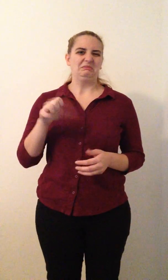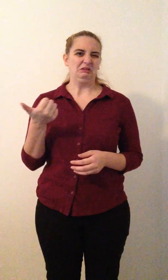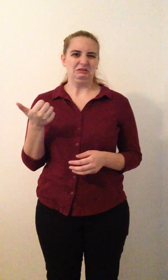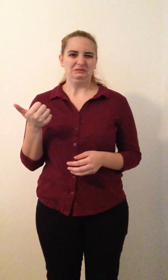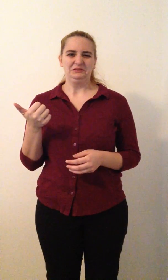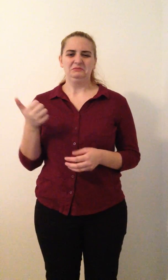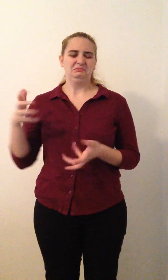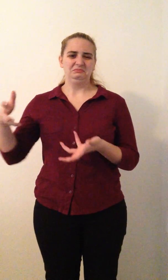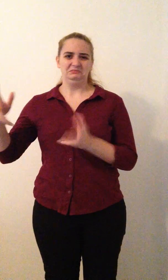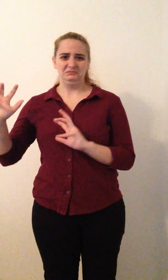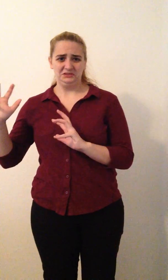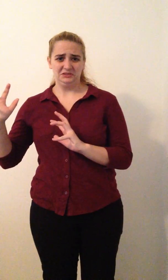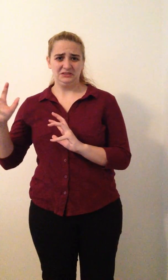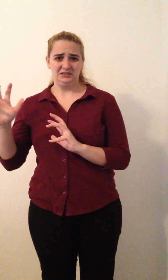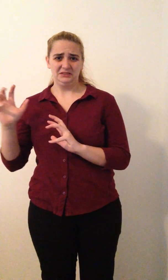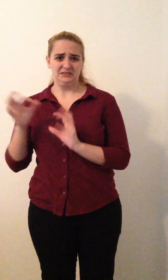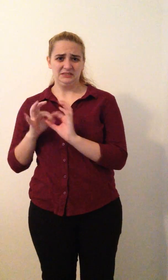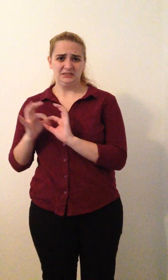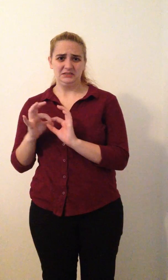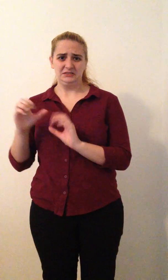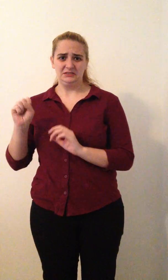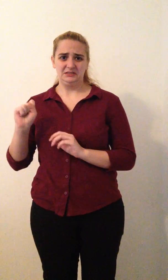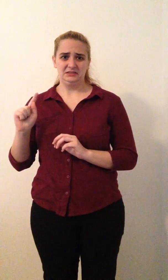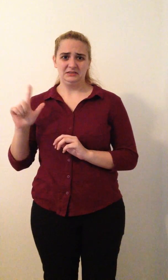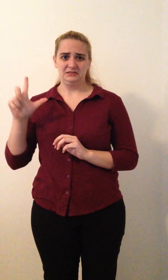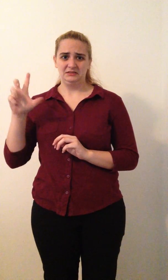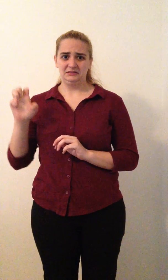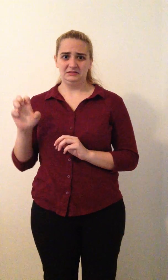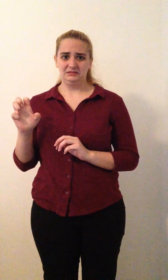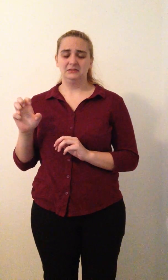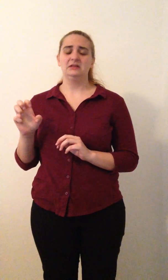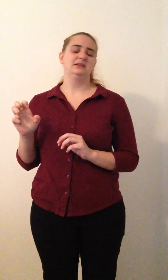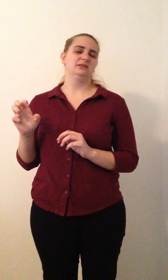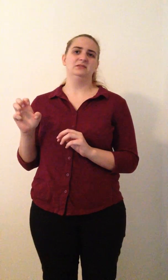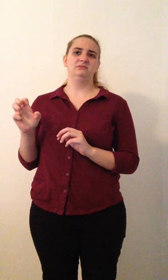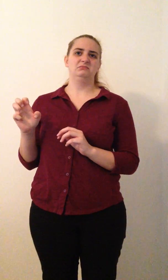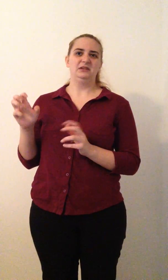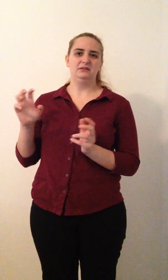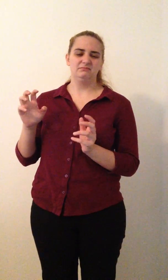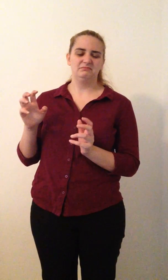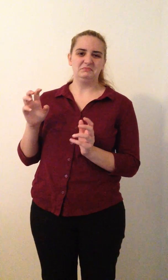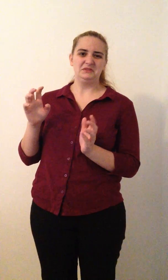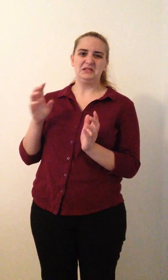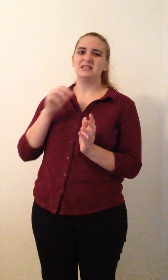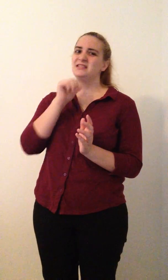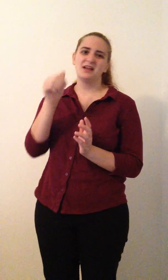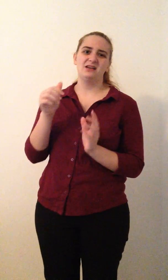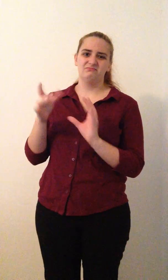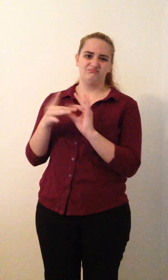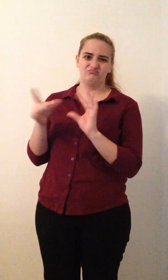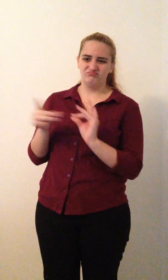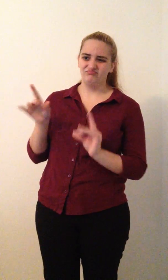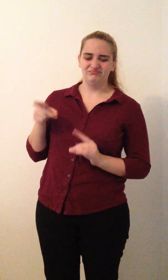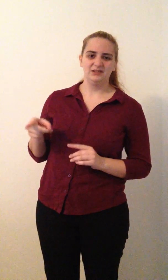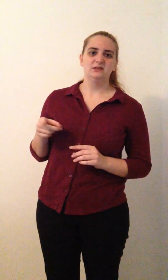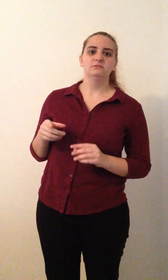because I think they usually find that in kids that have been adopted or extreme abuse or kind of both. They're like in the foster